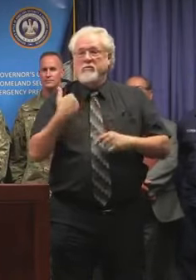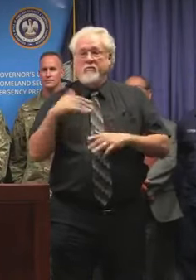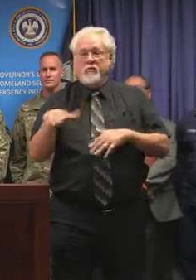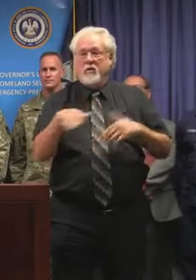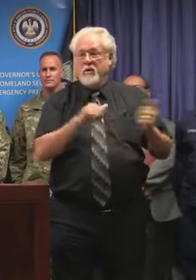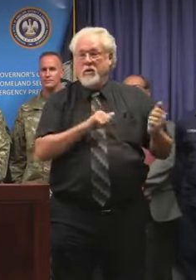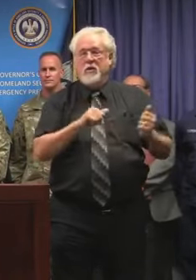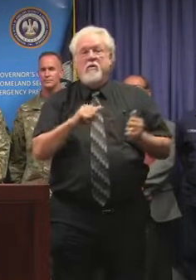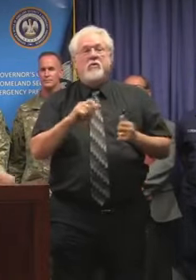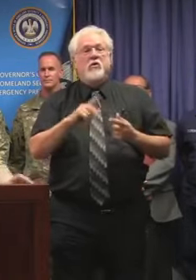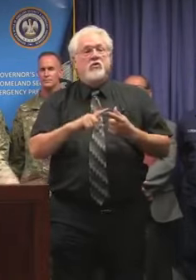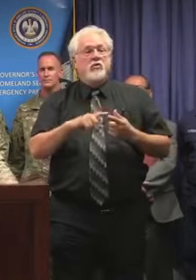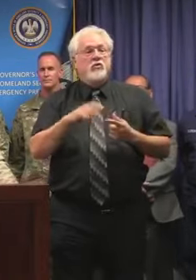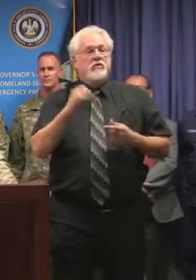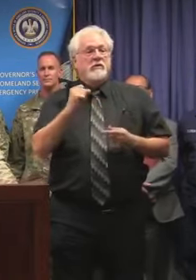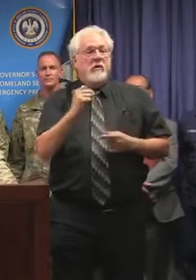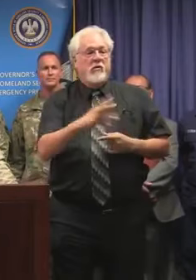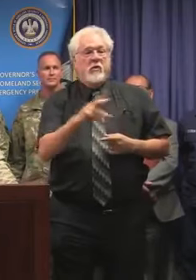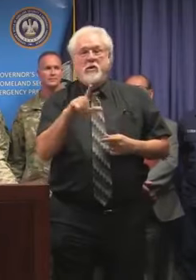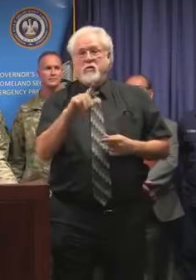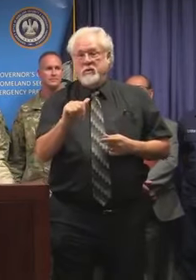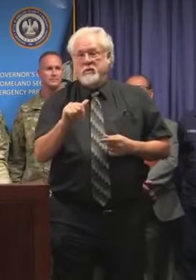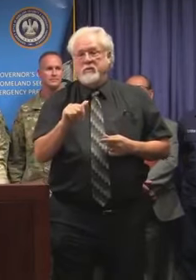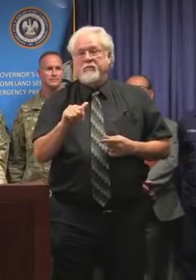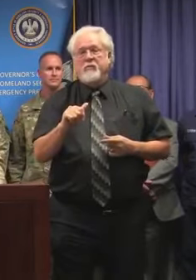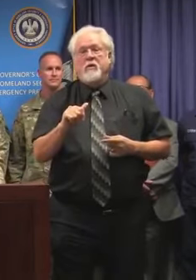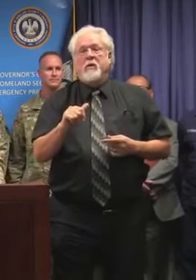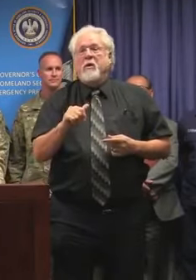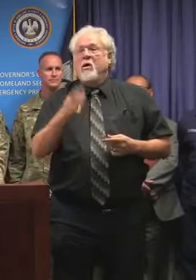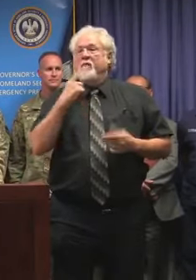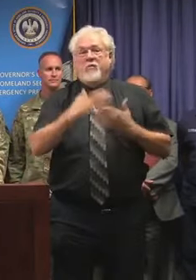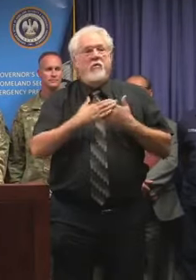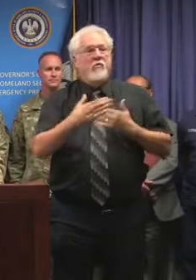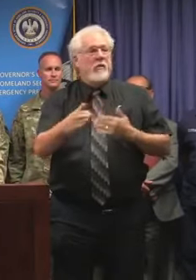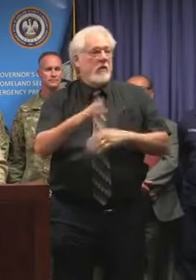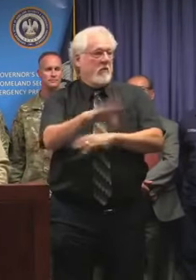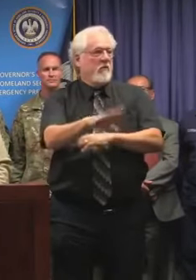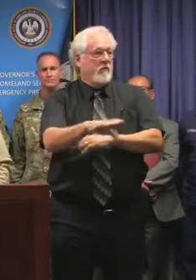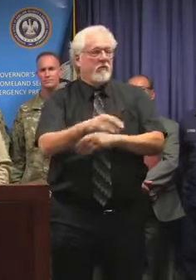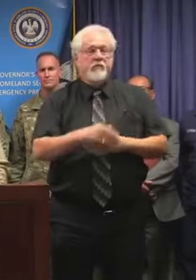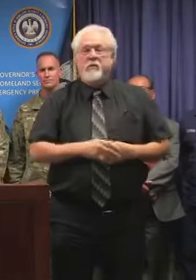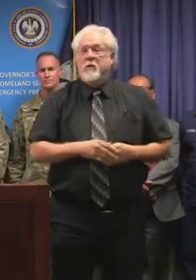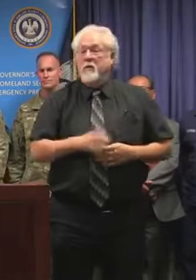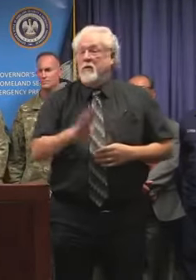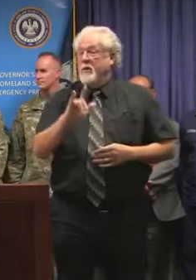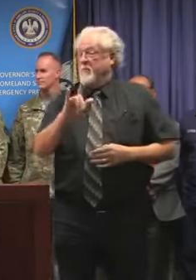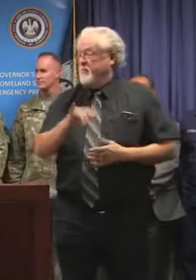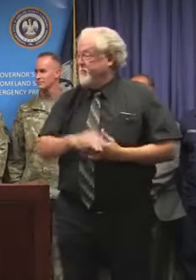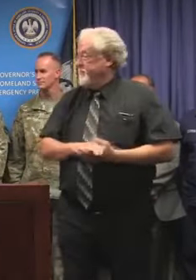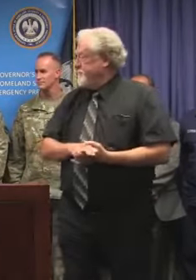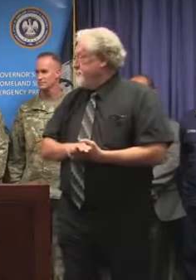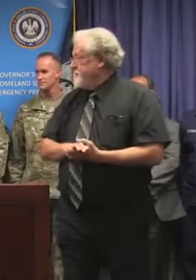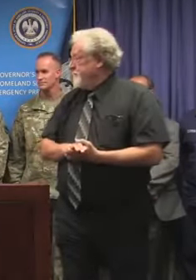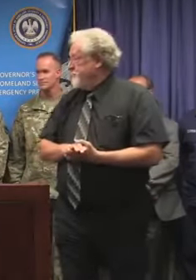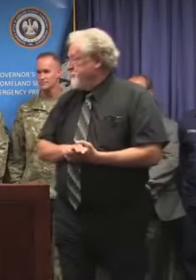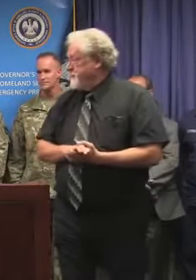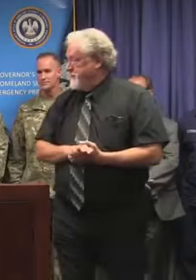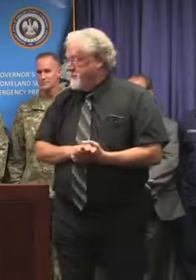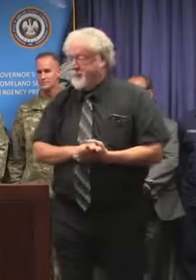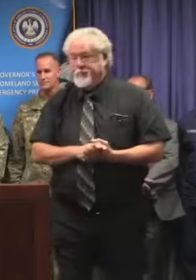out to southwest Louisiana for the remainder of the afternoon. Bill?